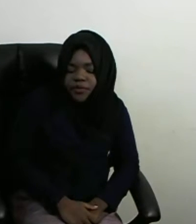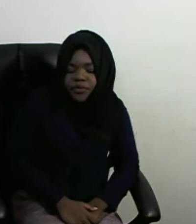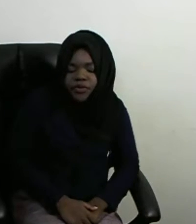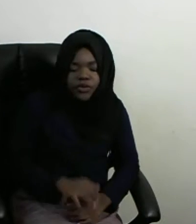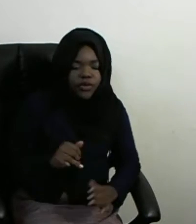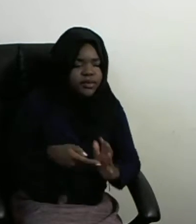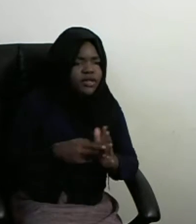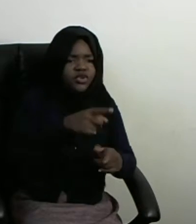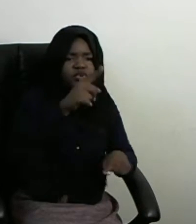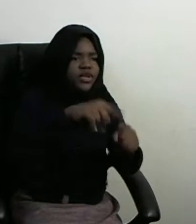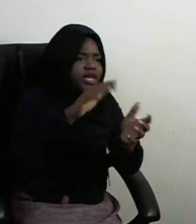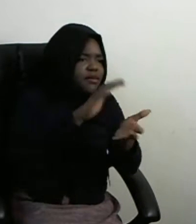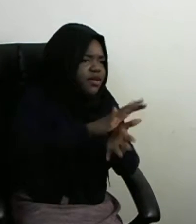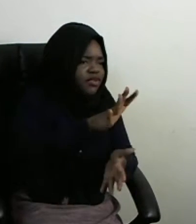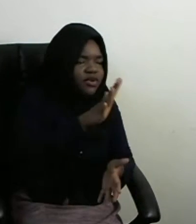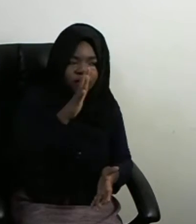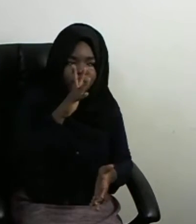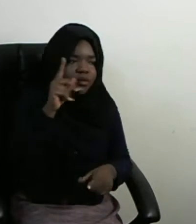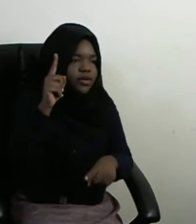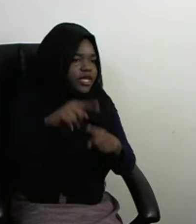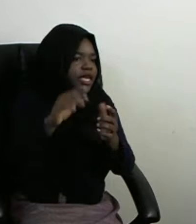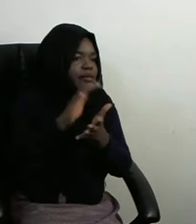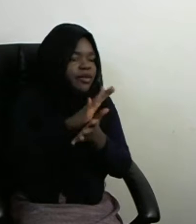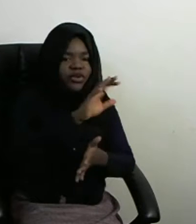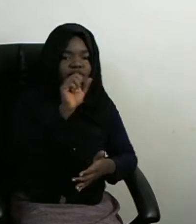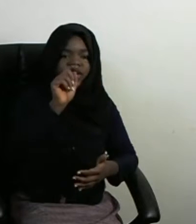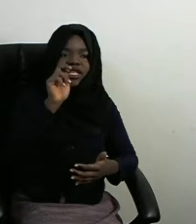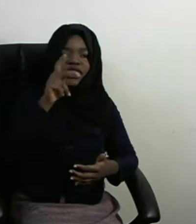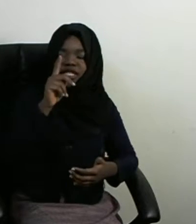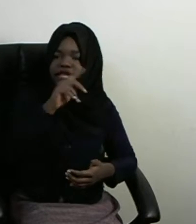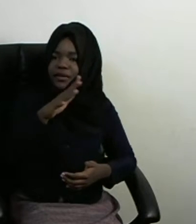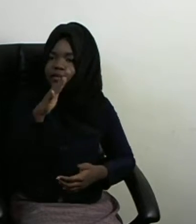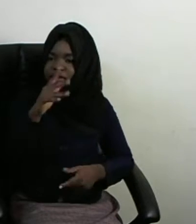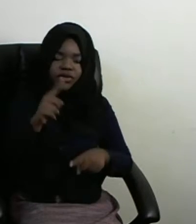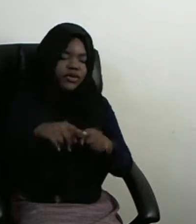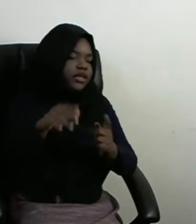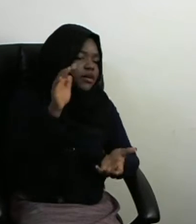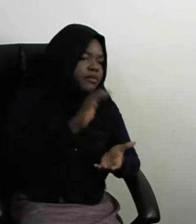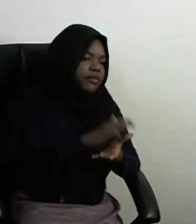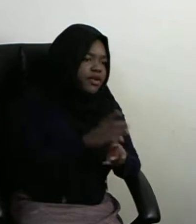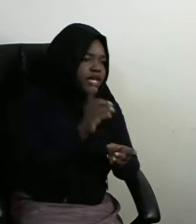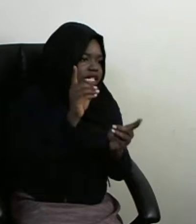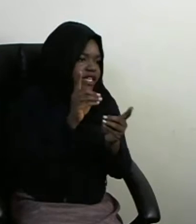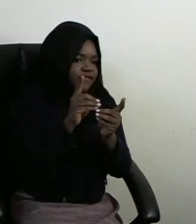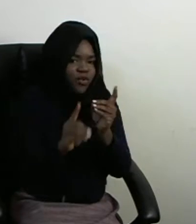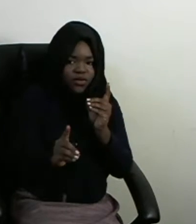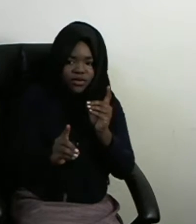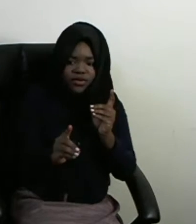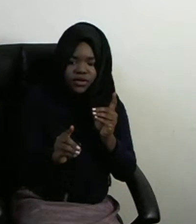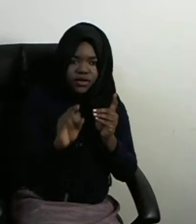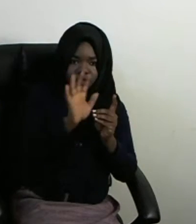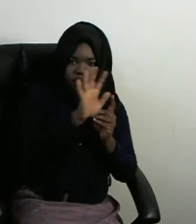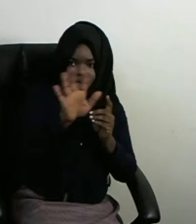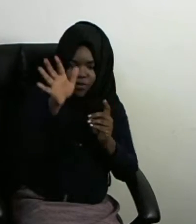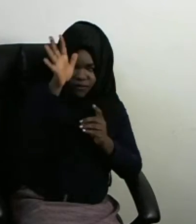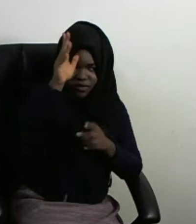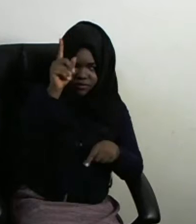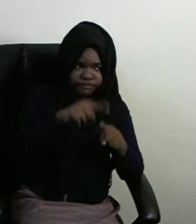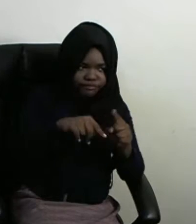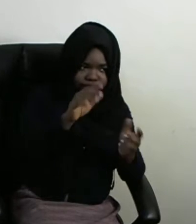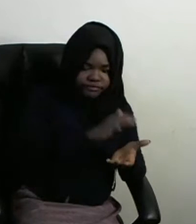So you cannot marry your mother, you cannot marry your stepmother, you cannot marry a divorcee of your